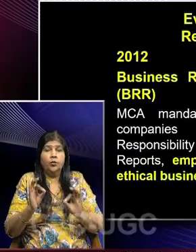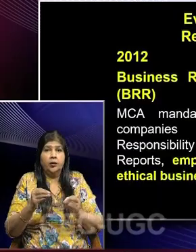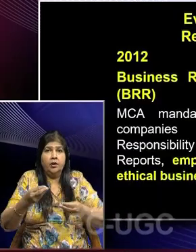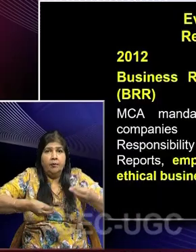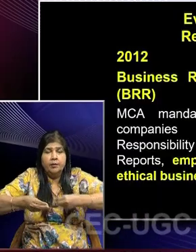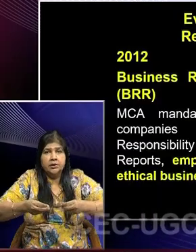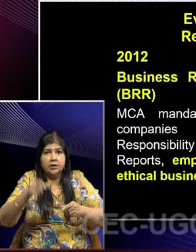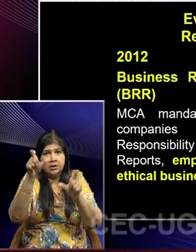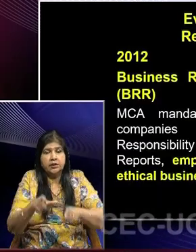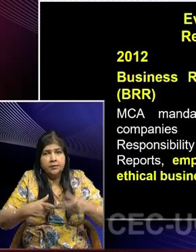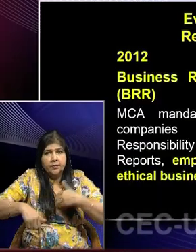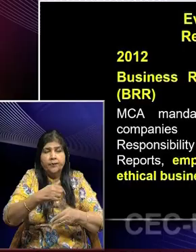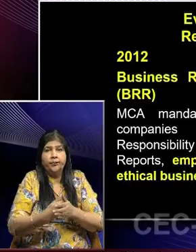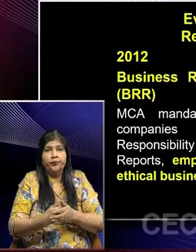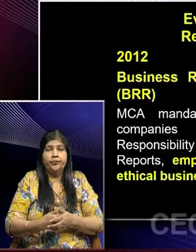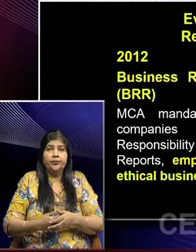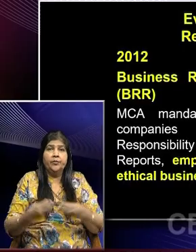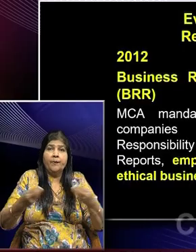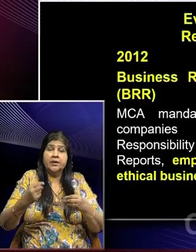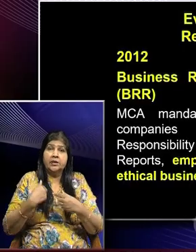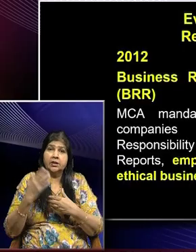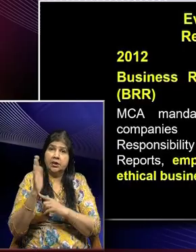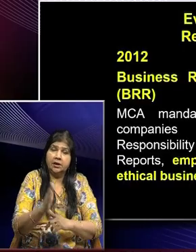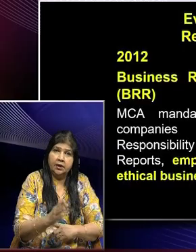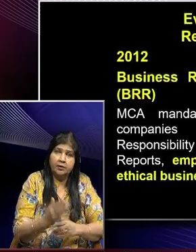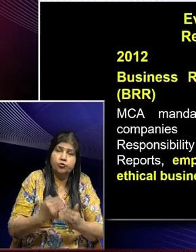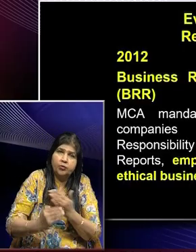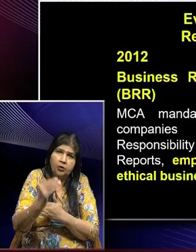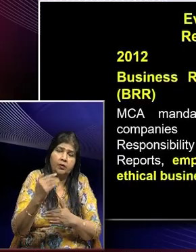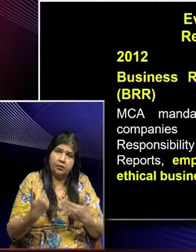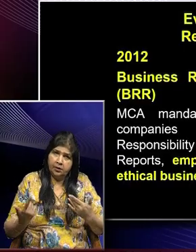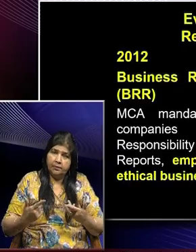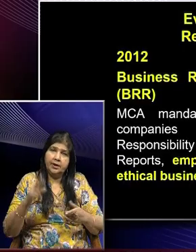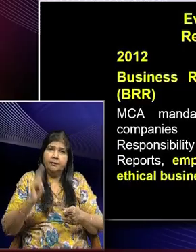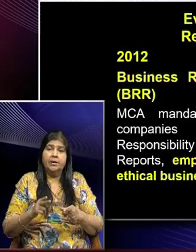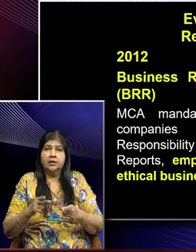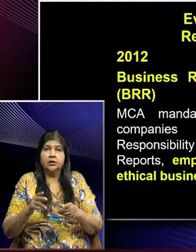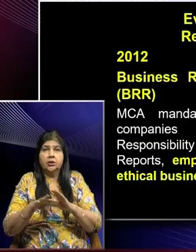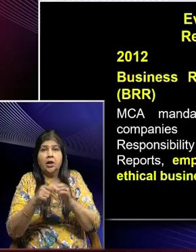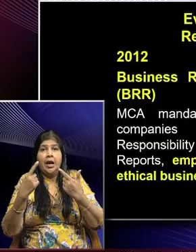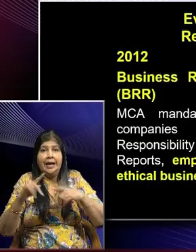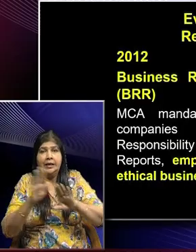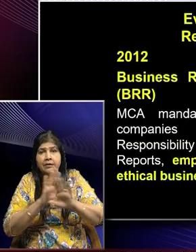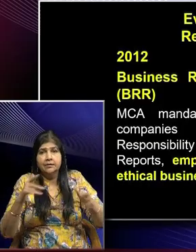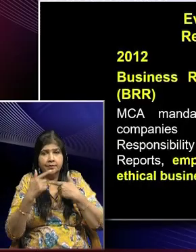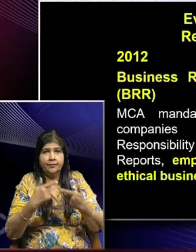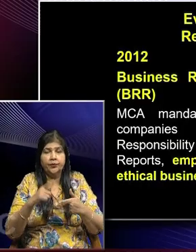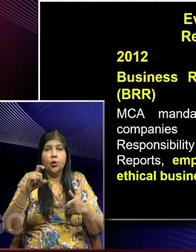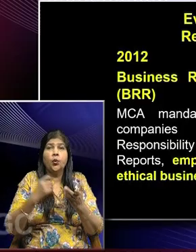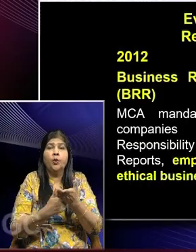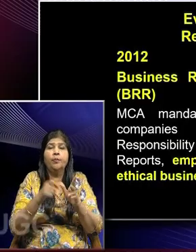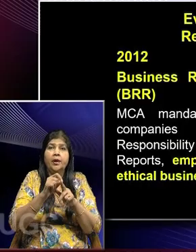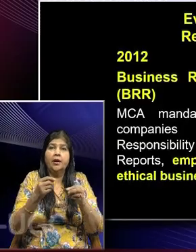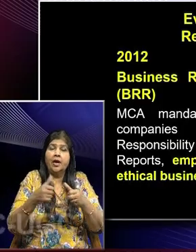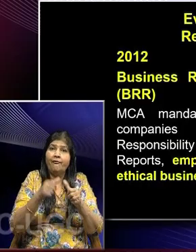that our business conduct need to be sustainable as well as ethical. And here Ministry of Corporate Affairs